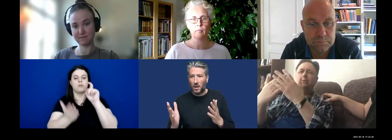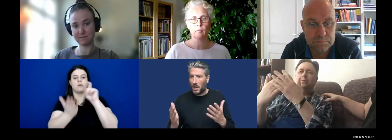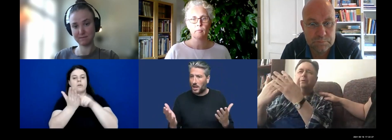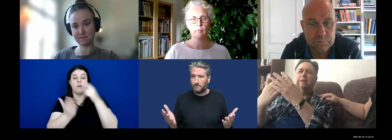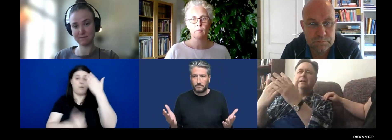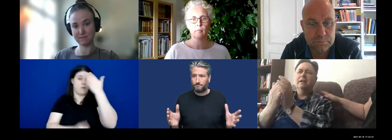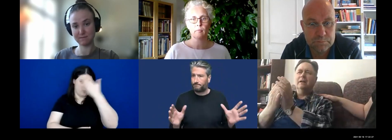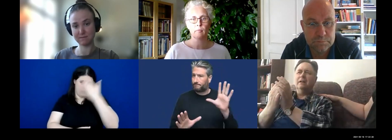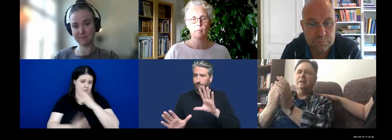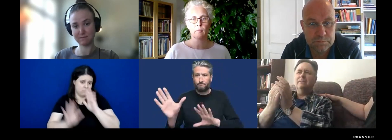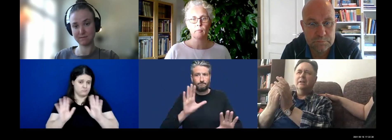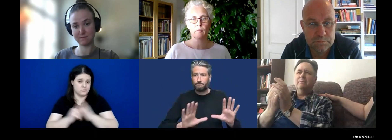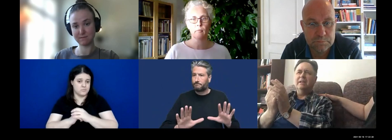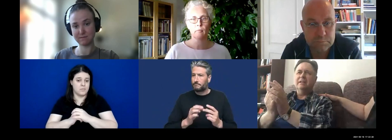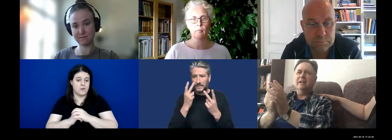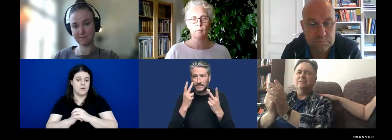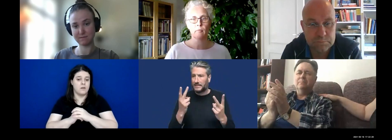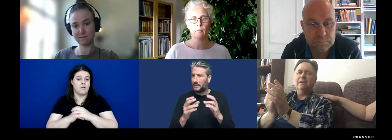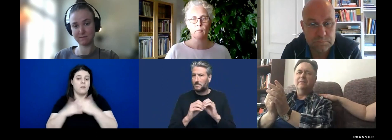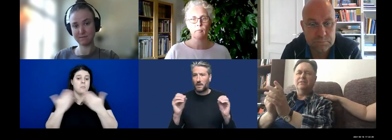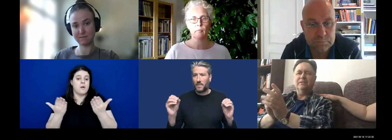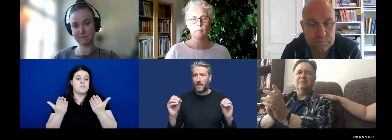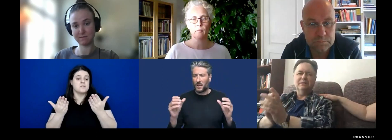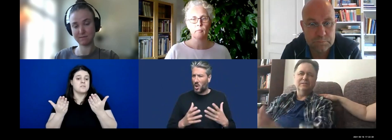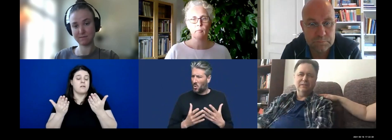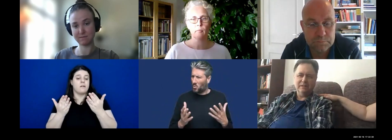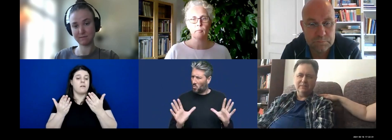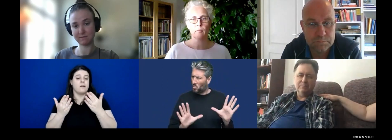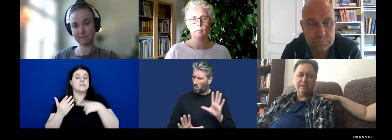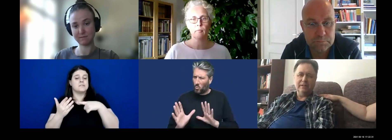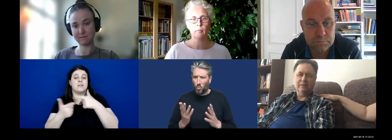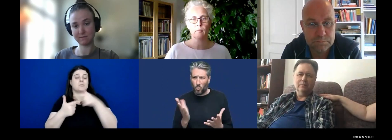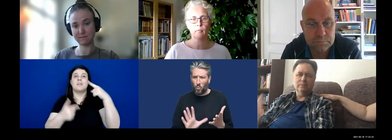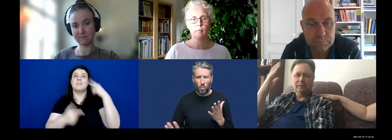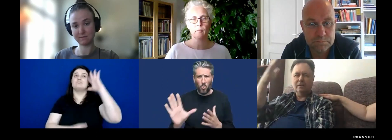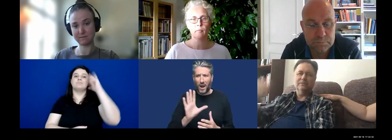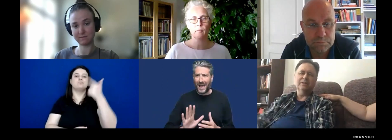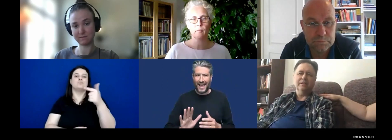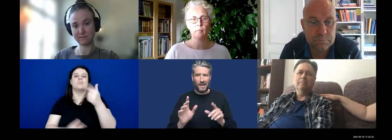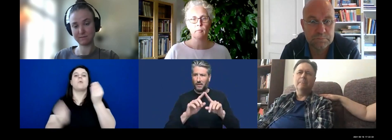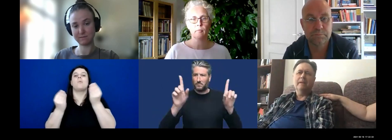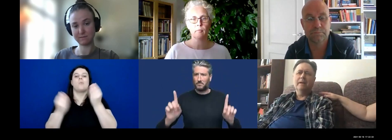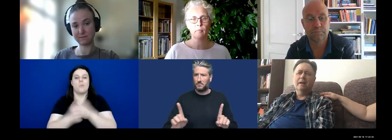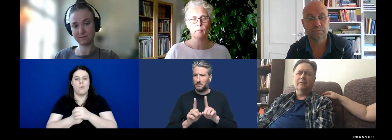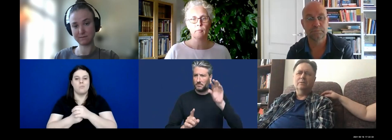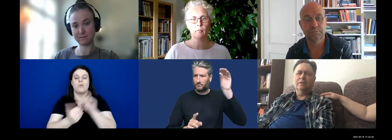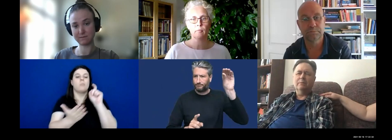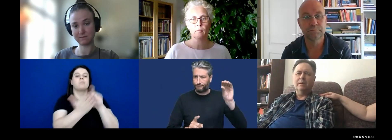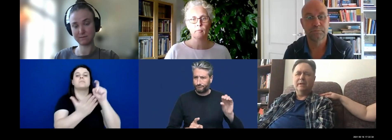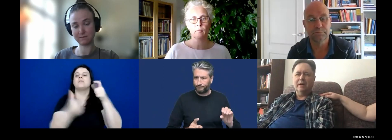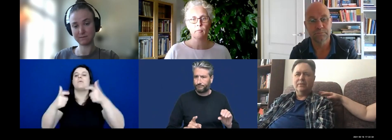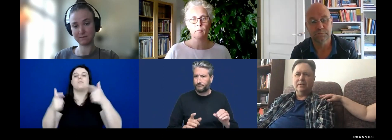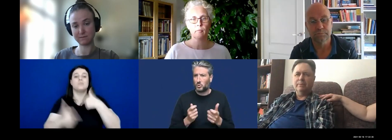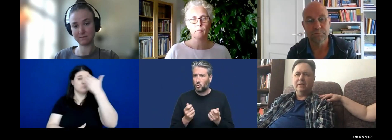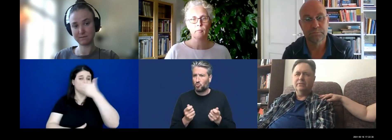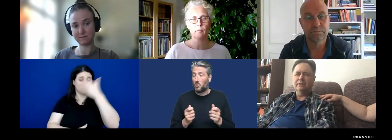at all. And I find it amazing how some manufacturers don't consider this, particularly those who can't see. And also there may